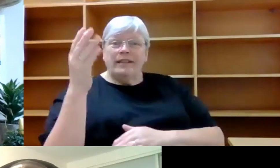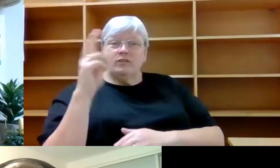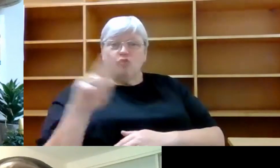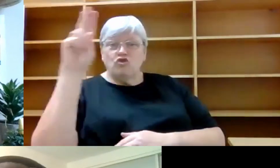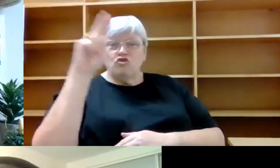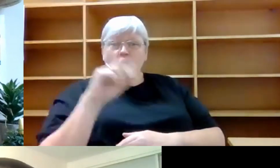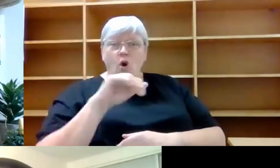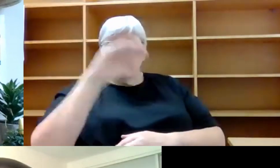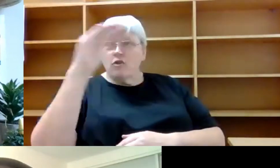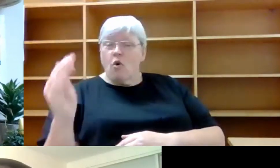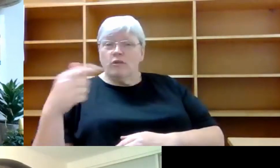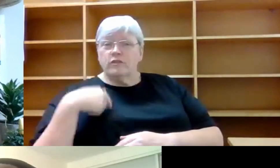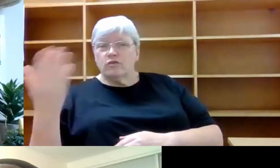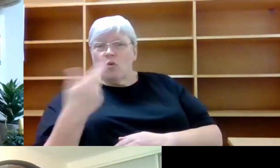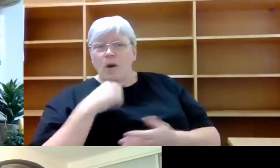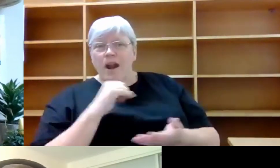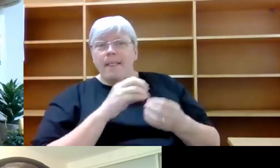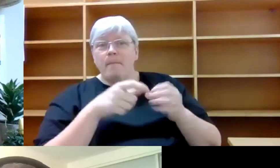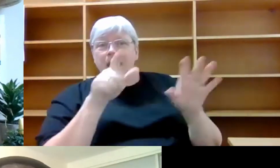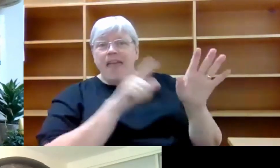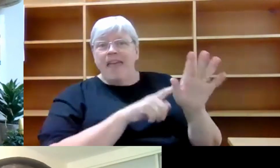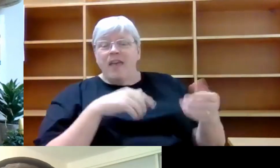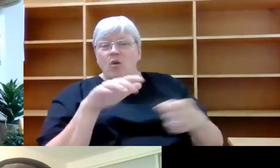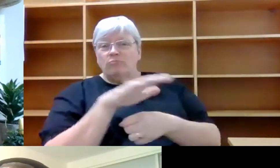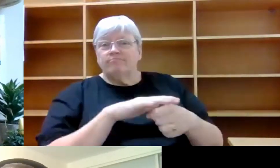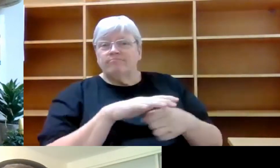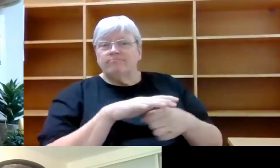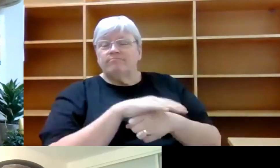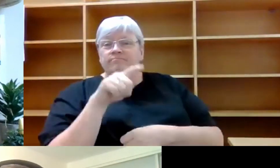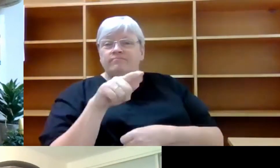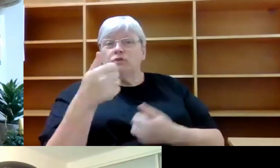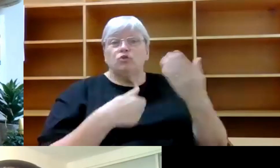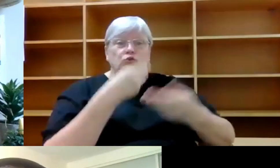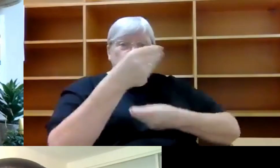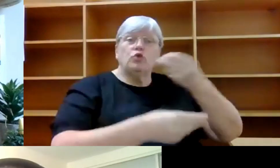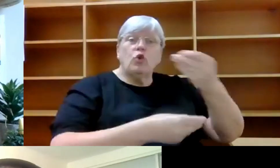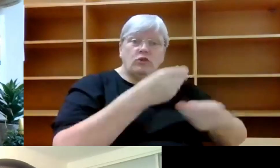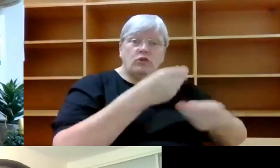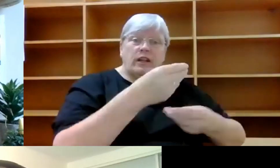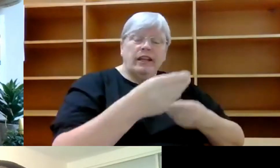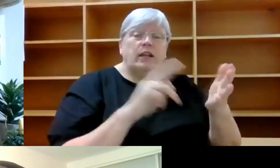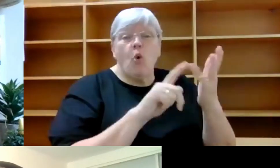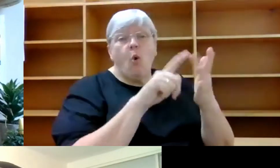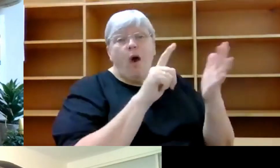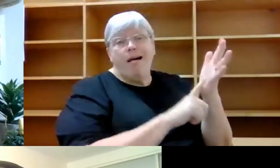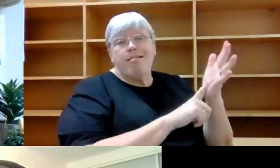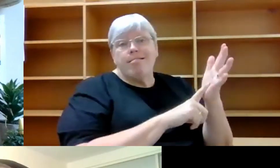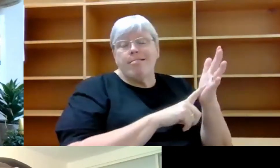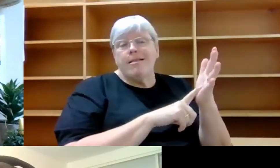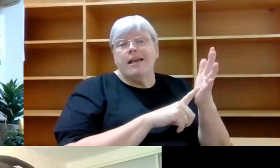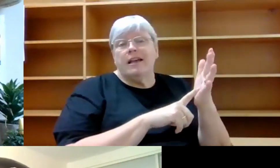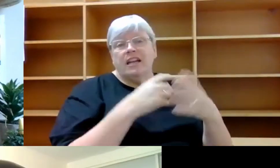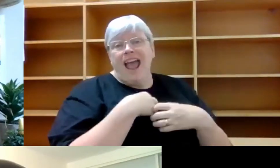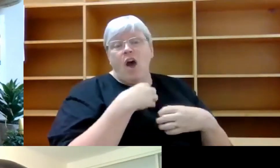Fort Haldane was located. In fact, there's a good story here, because Noel Coward, he had an estate called